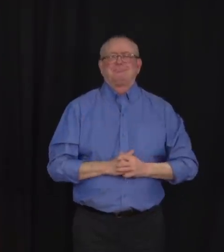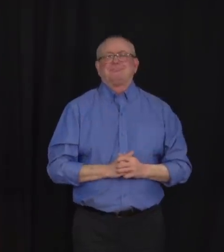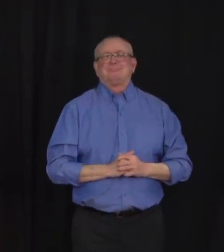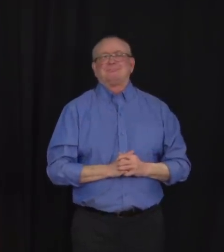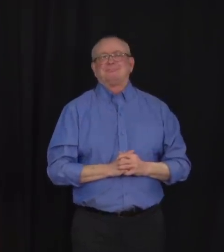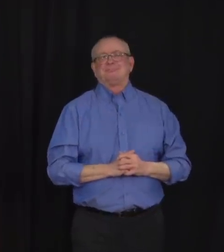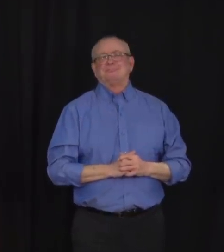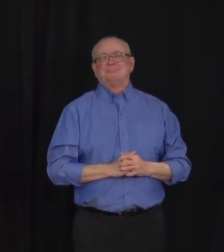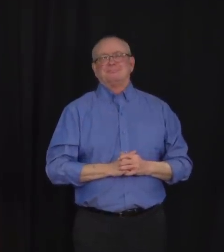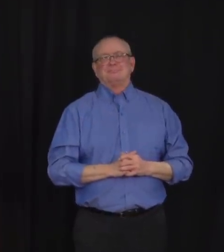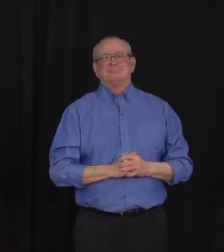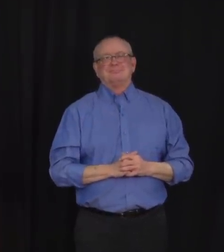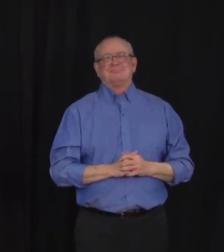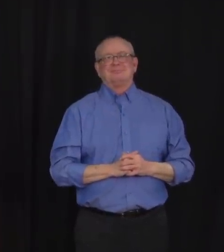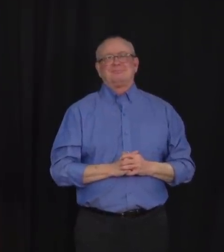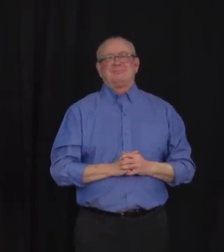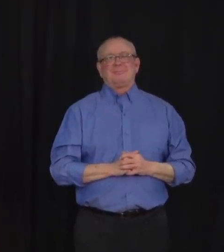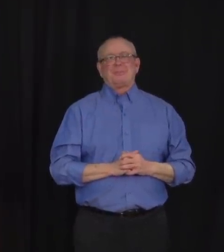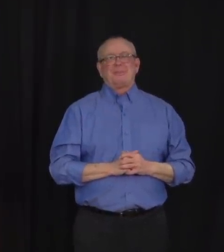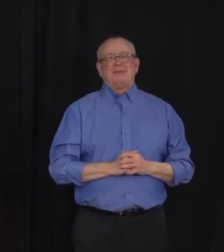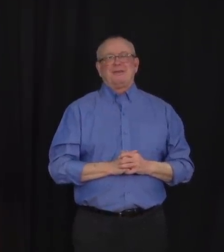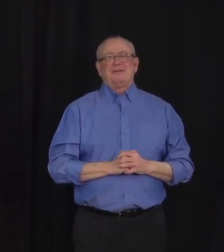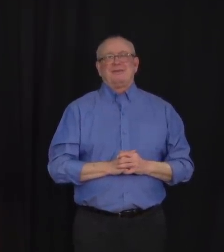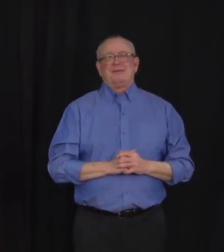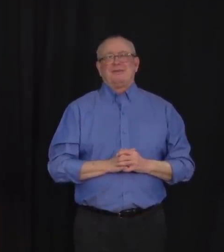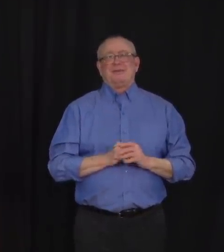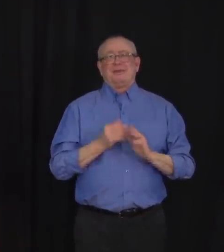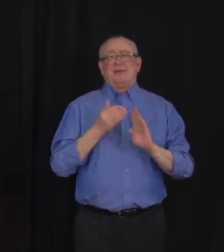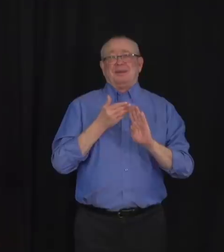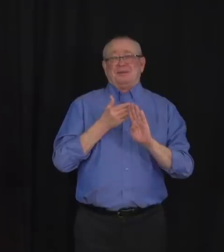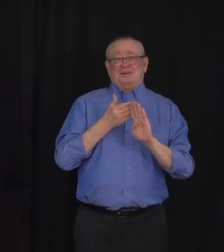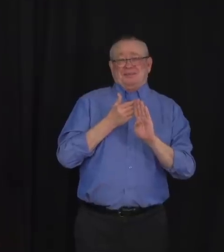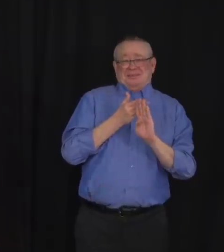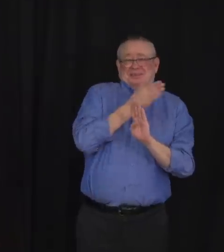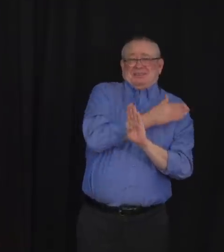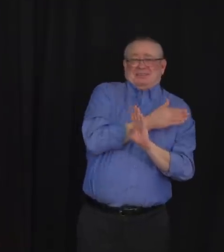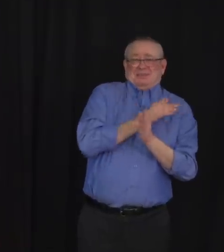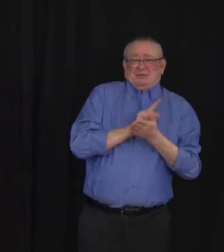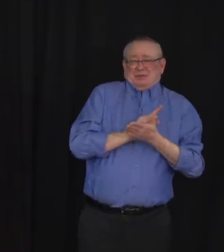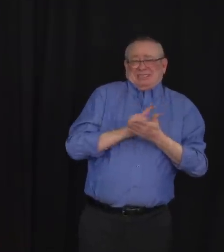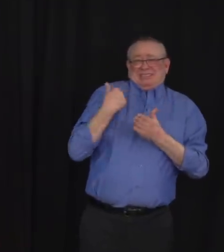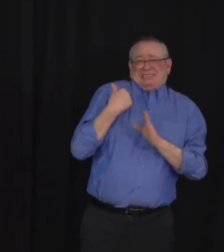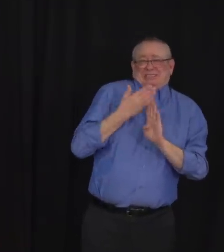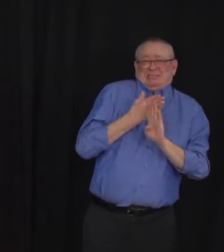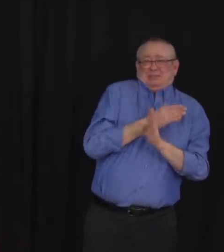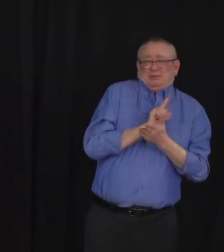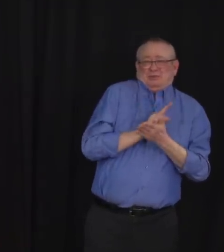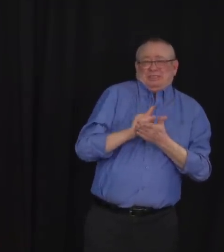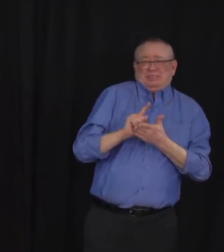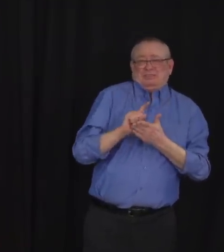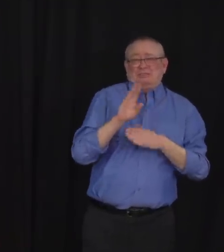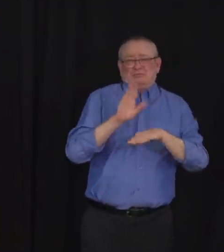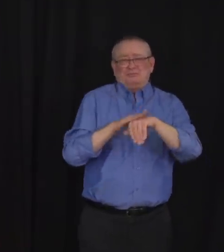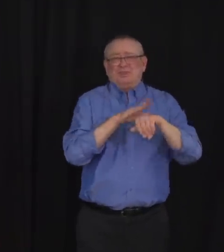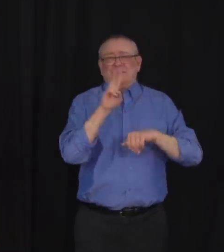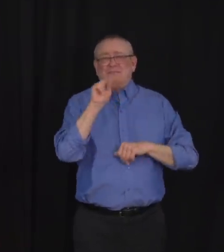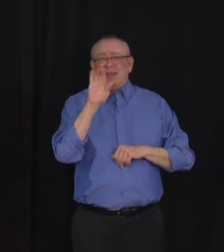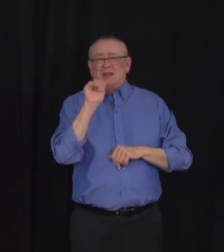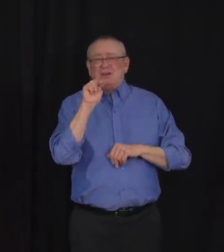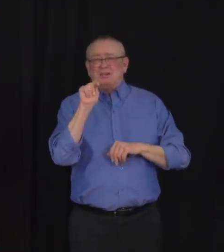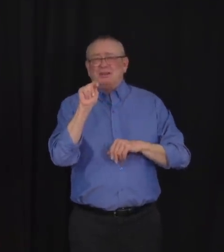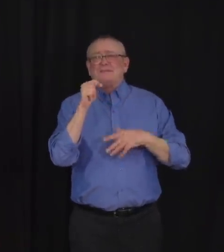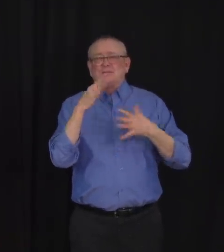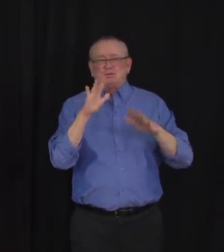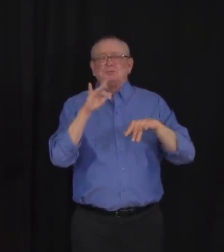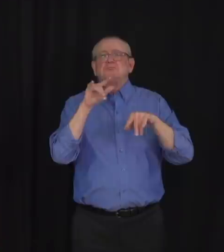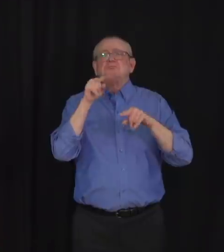that we identified exposures in earlier this week, I am happy to report that there has still been no spread detected within any of